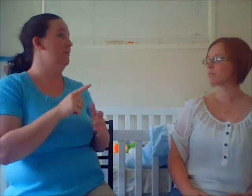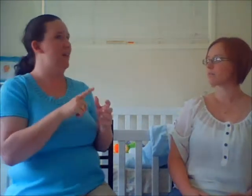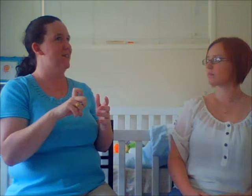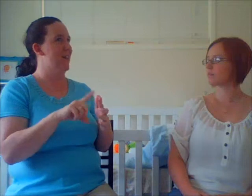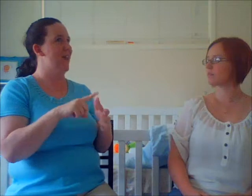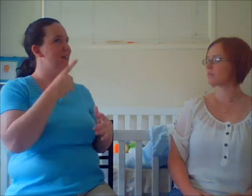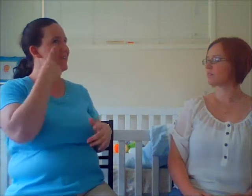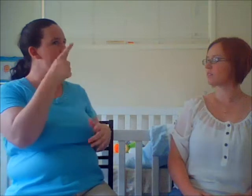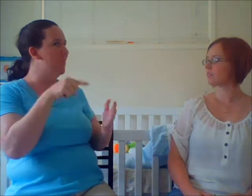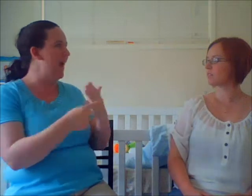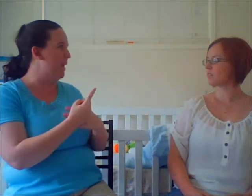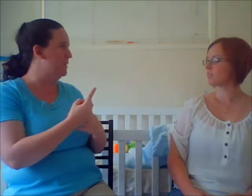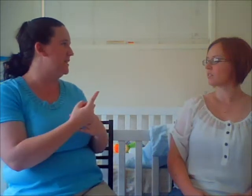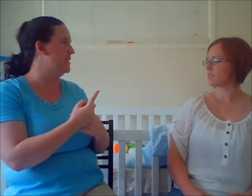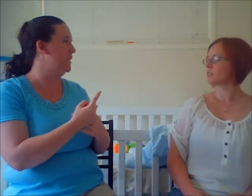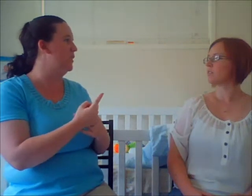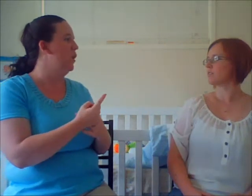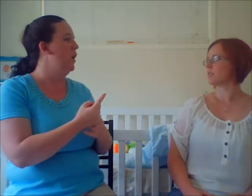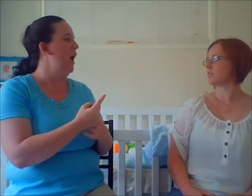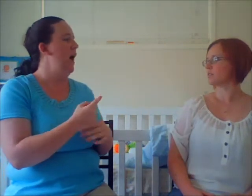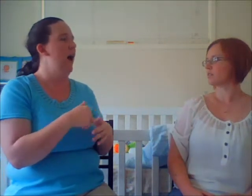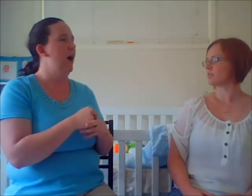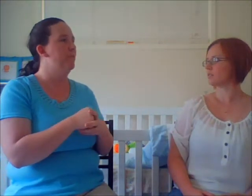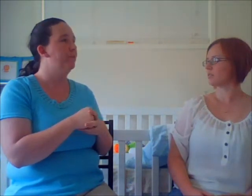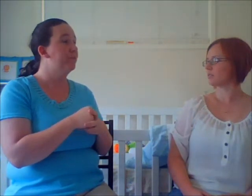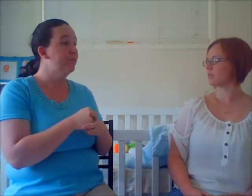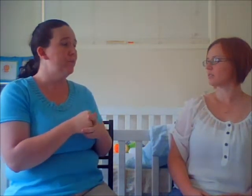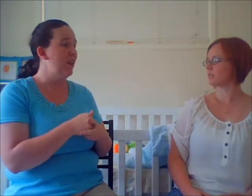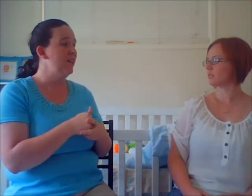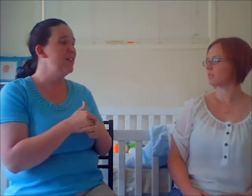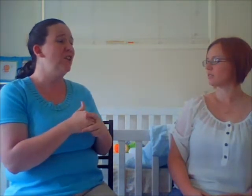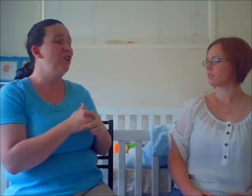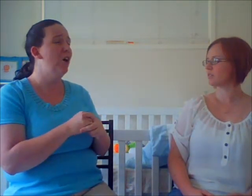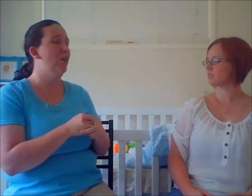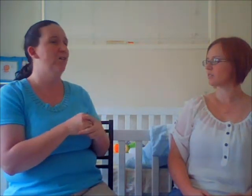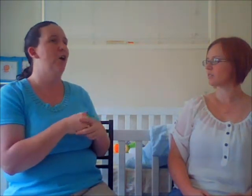ACE and see what happens. And there's a lot of